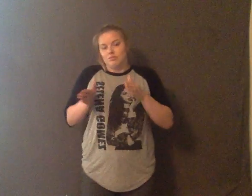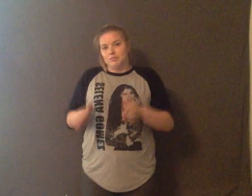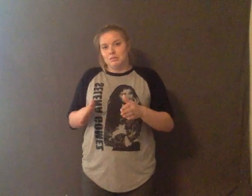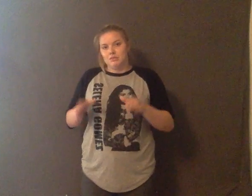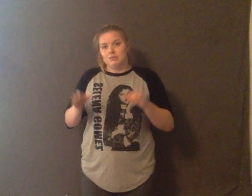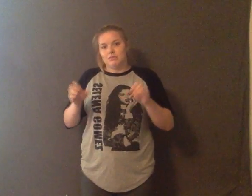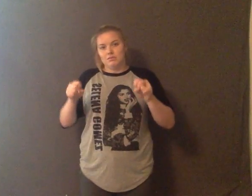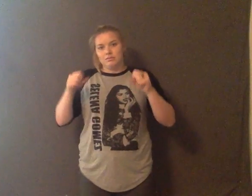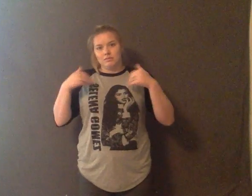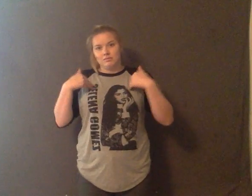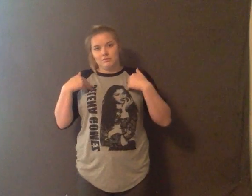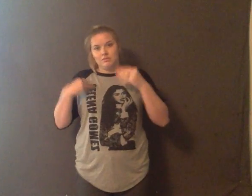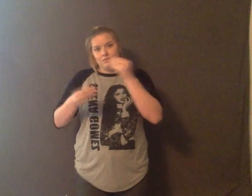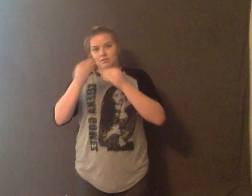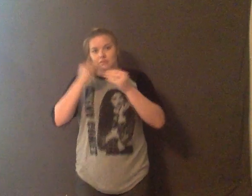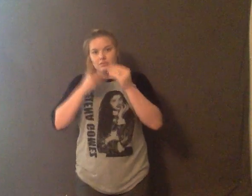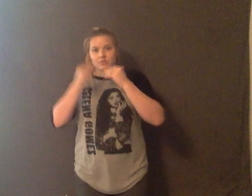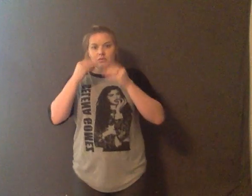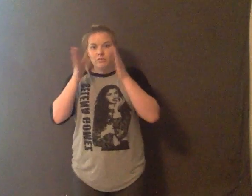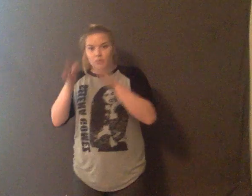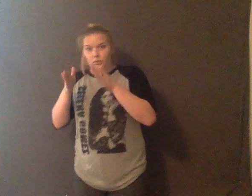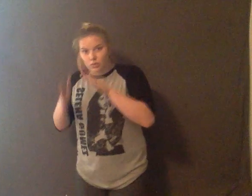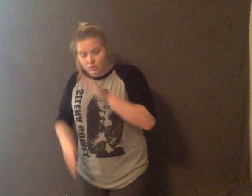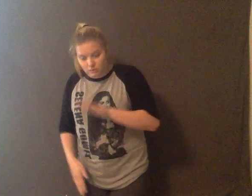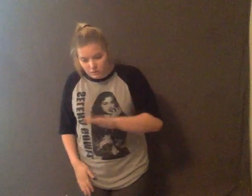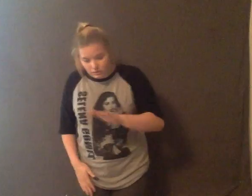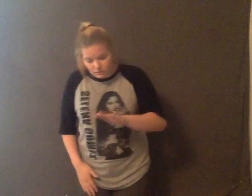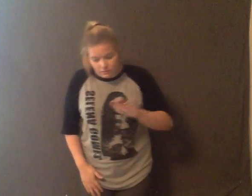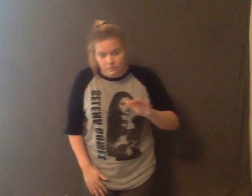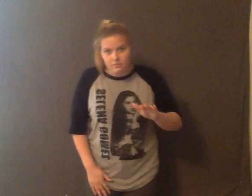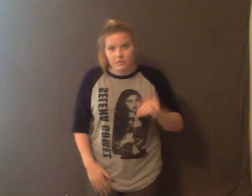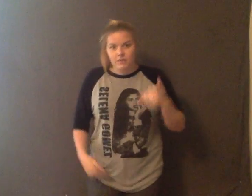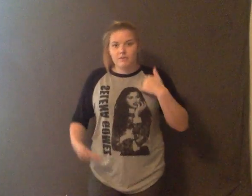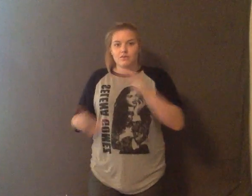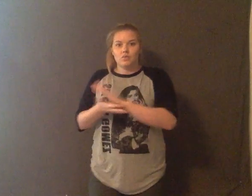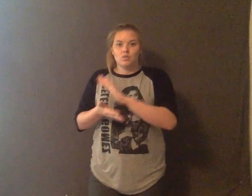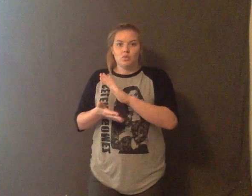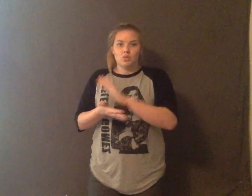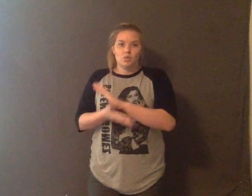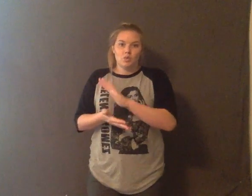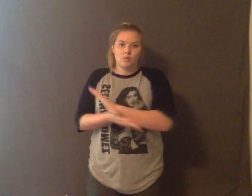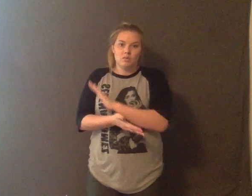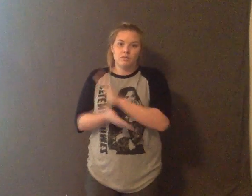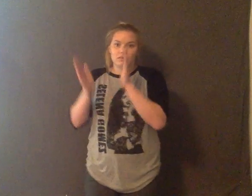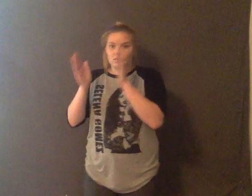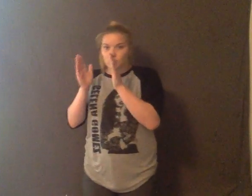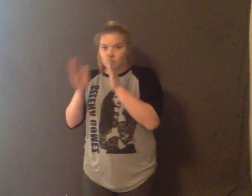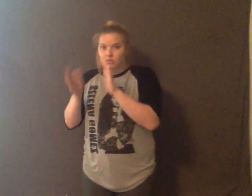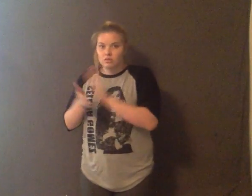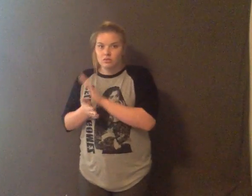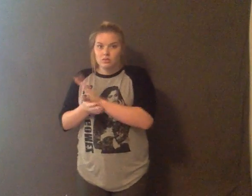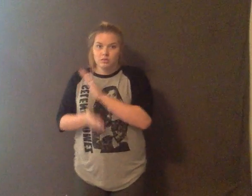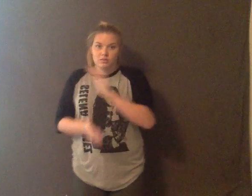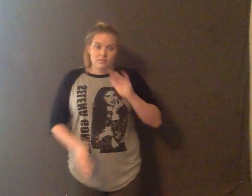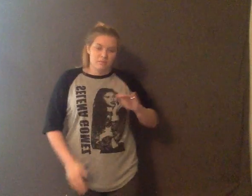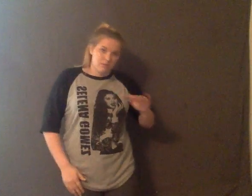industry knows they have to target young people. That's why we have these foods in schools and marketing messages at a younger and younger age for kids to get hooked on all